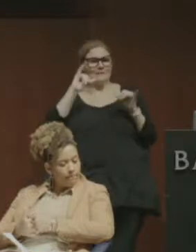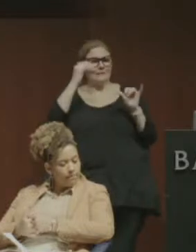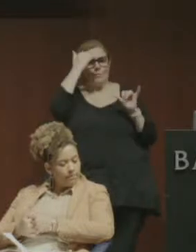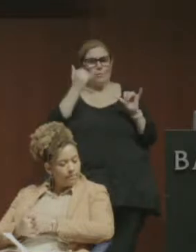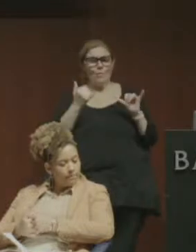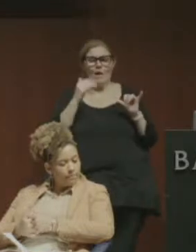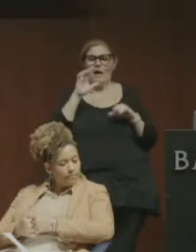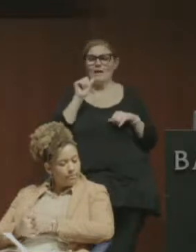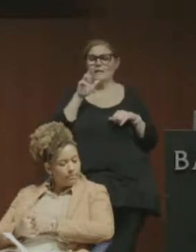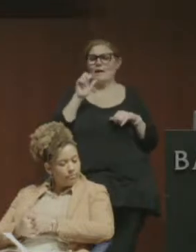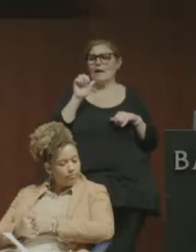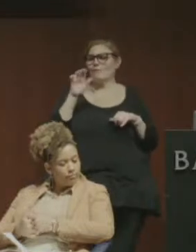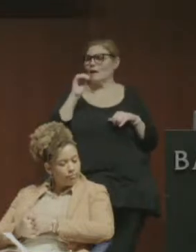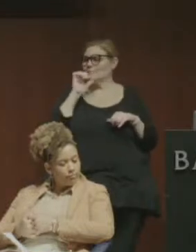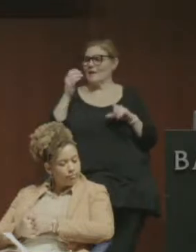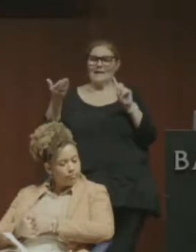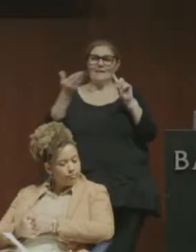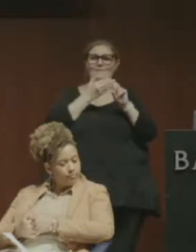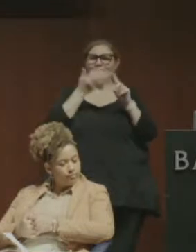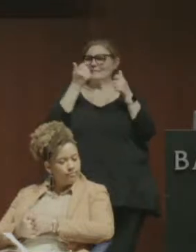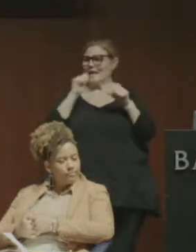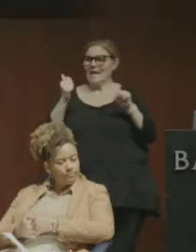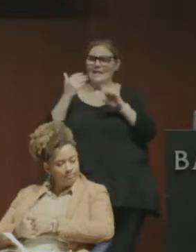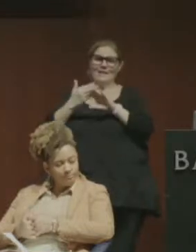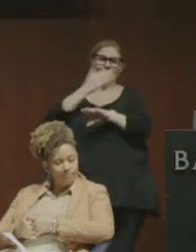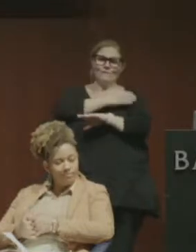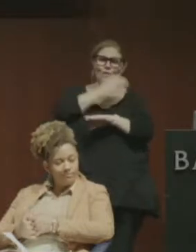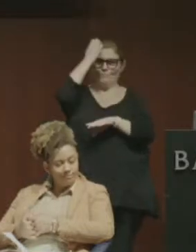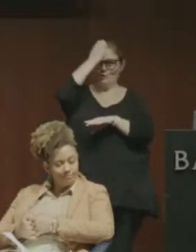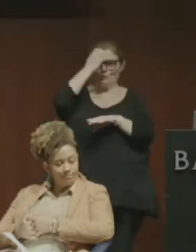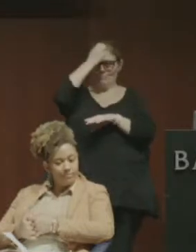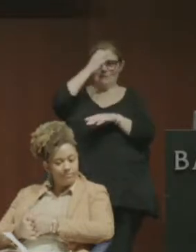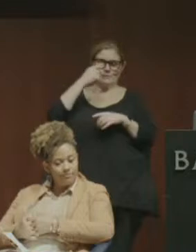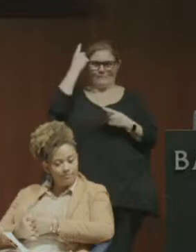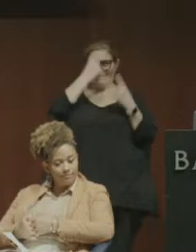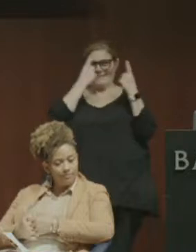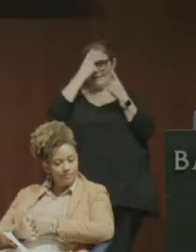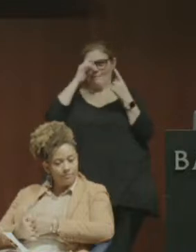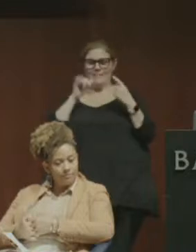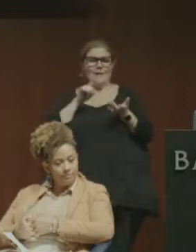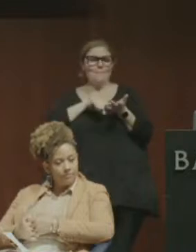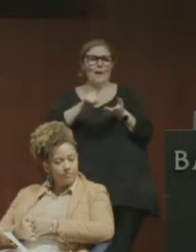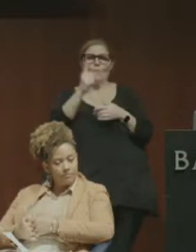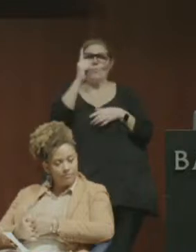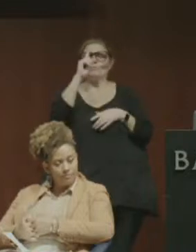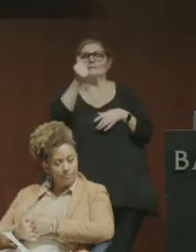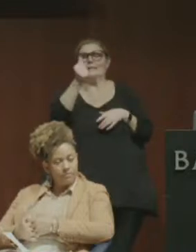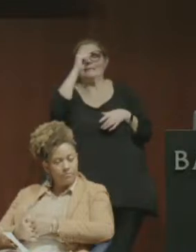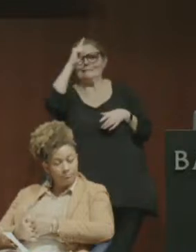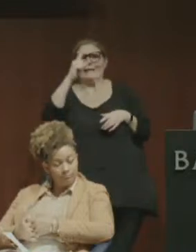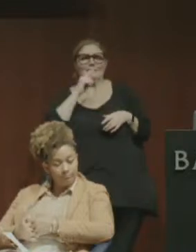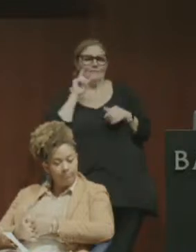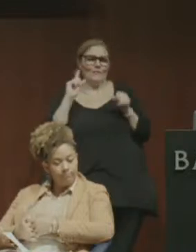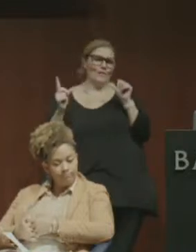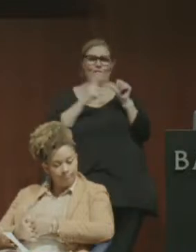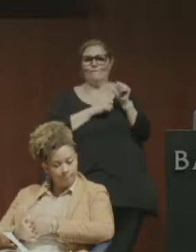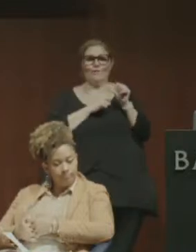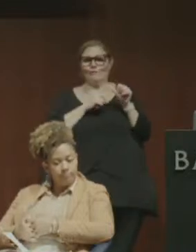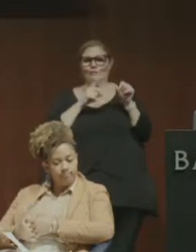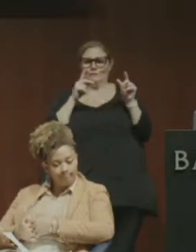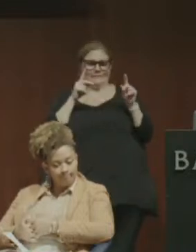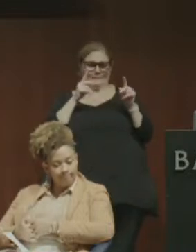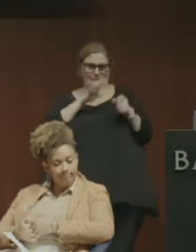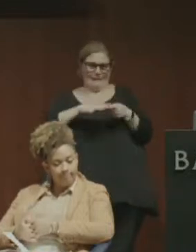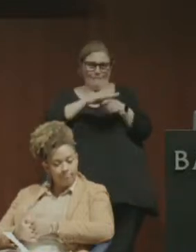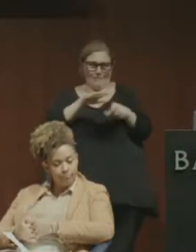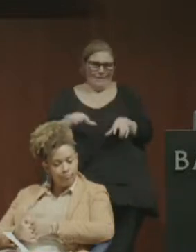because CARICOM has yet to convince any former European power to even consider repaying a dime to its erstwhile colonial